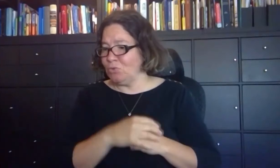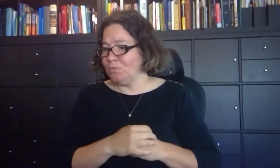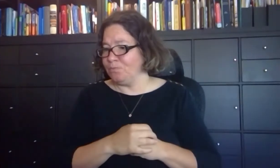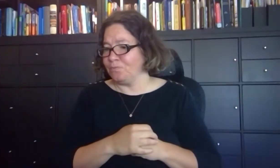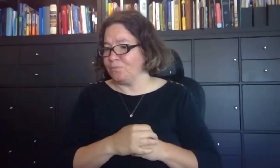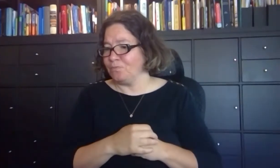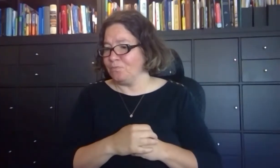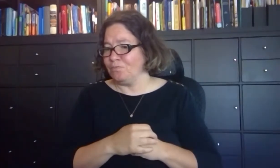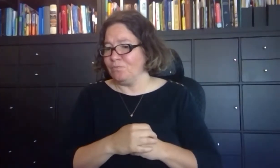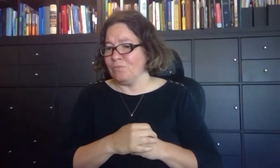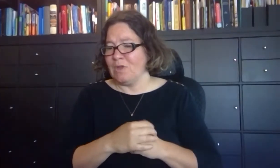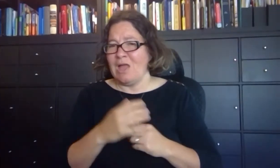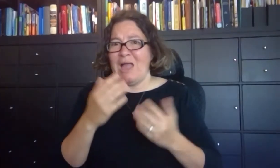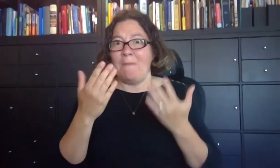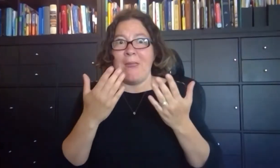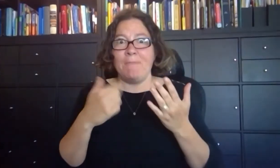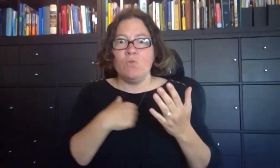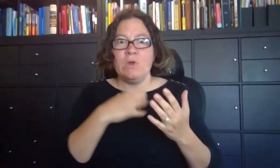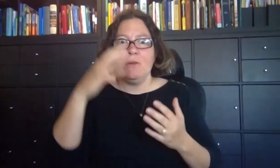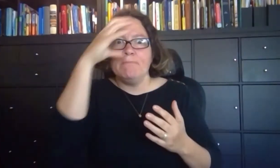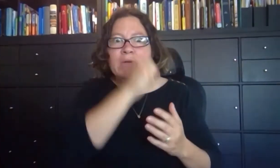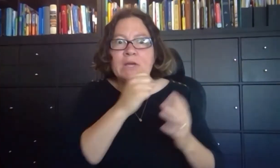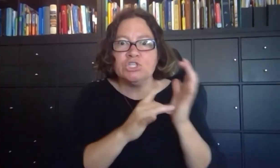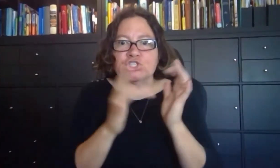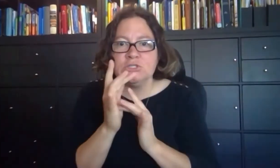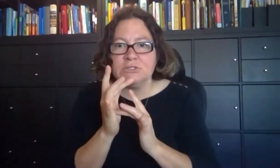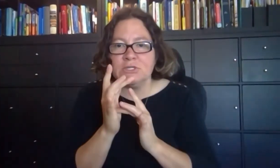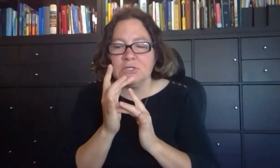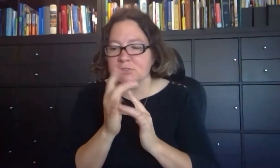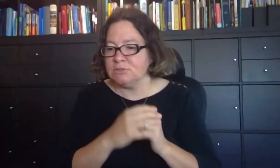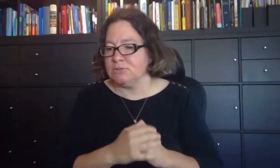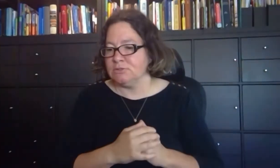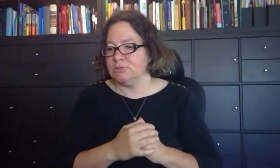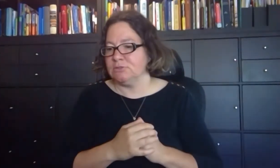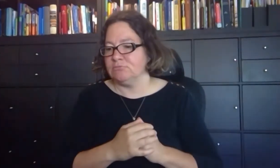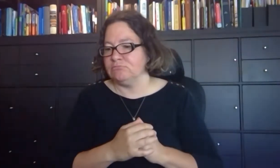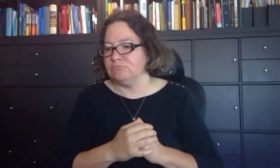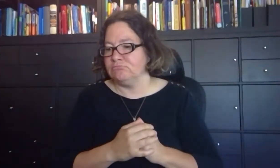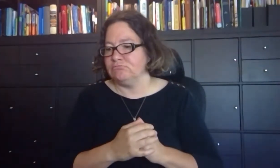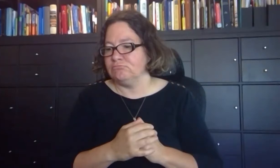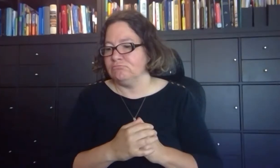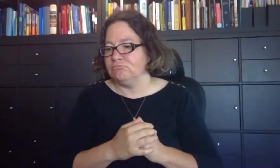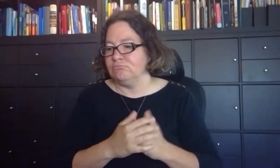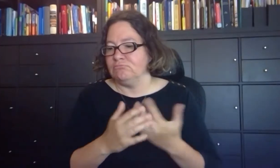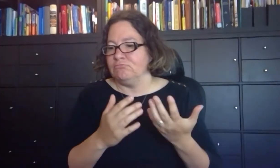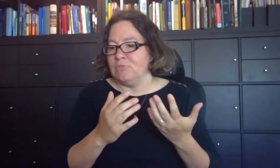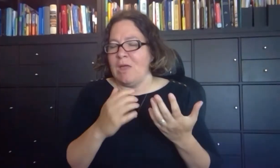and our imaginations are limited. And in fact, maybe we miss the risen